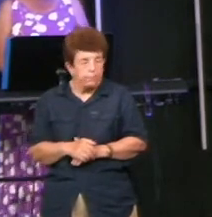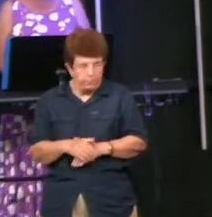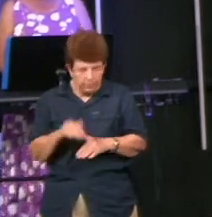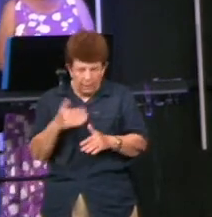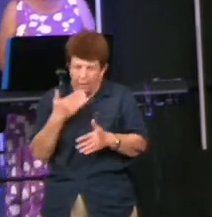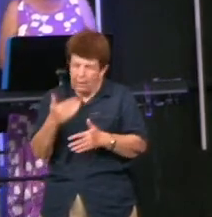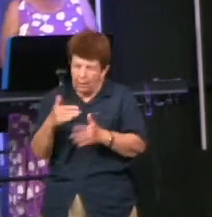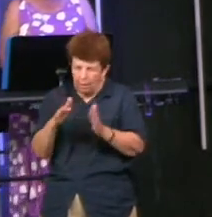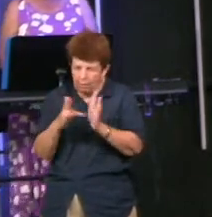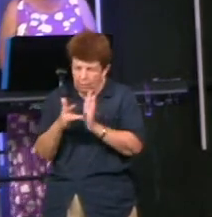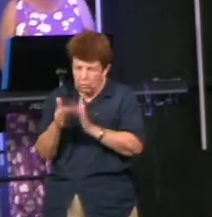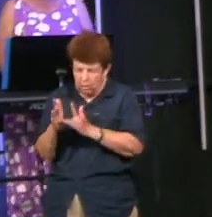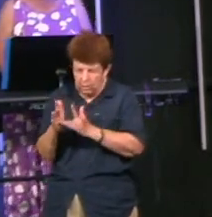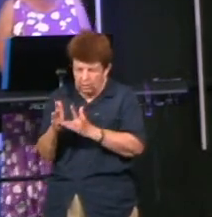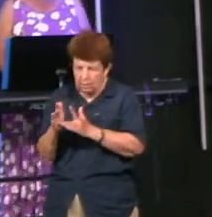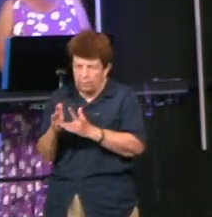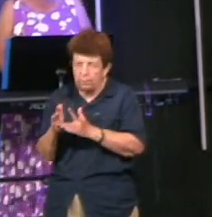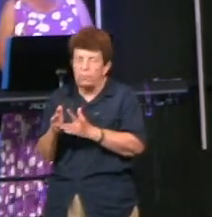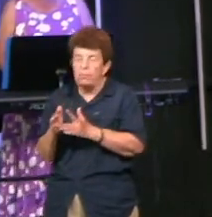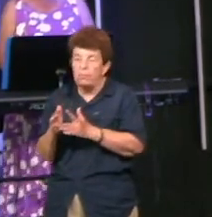We thank you for Jesus.